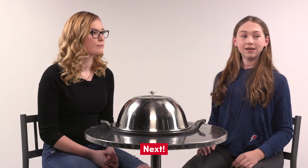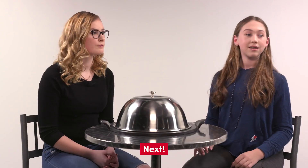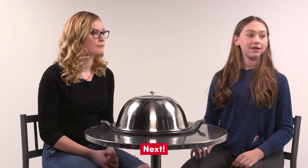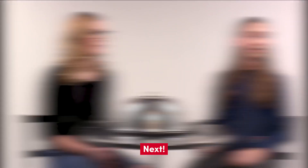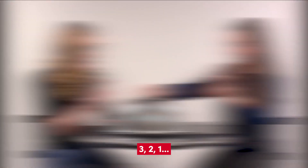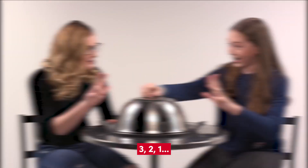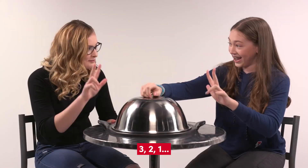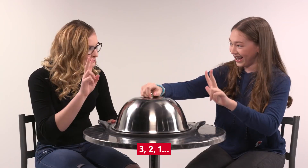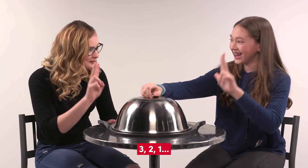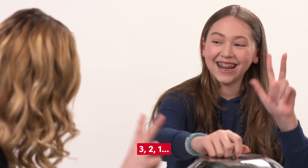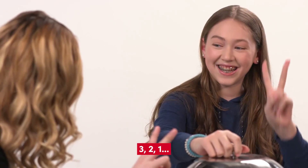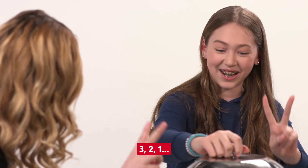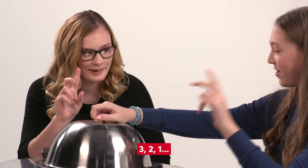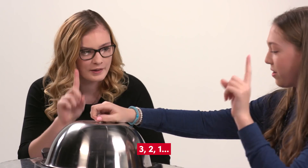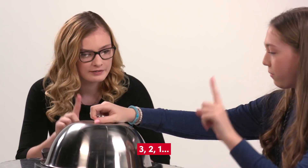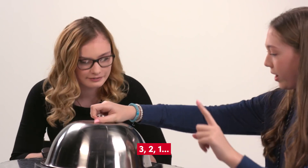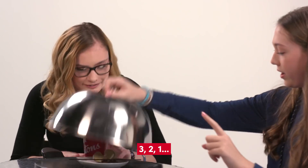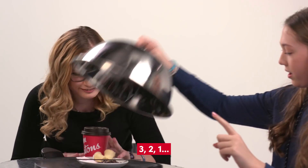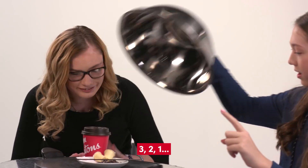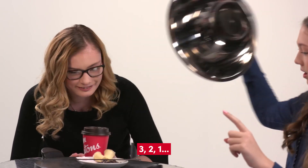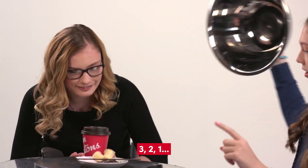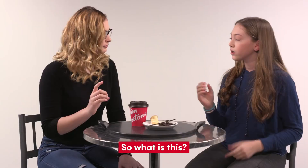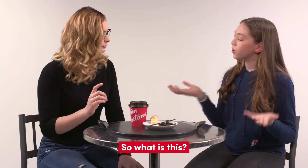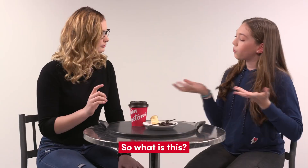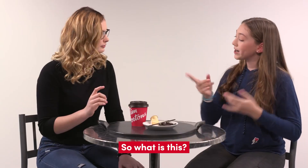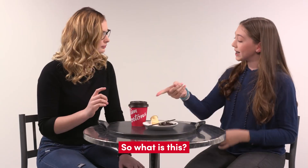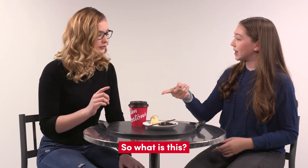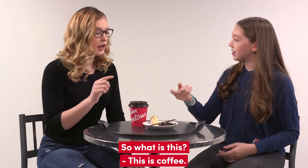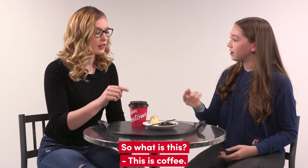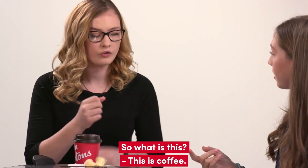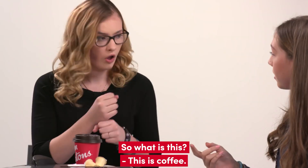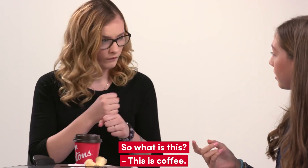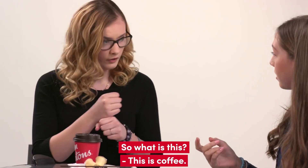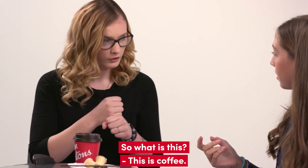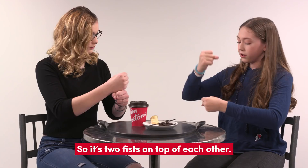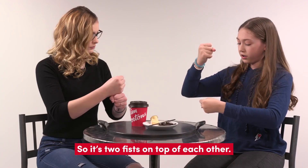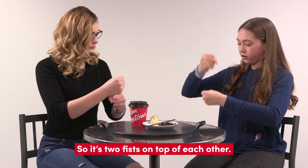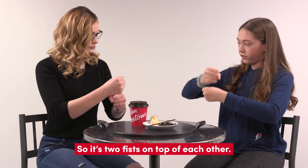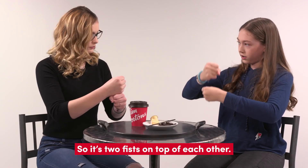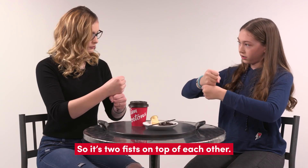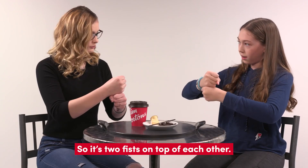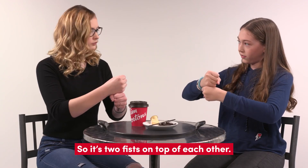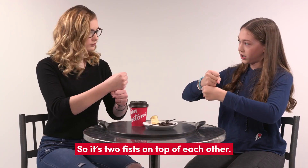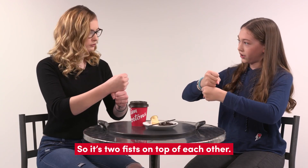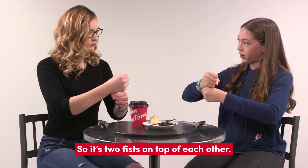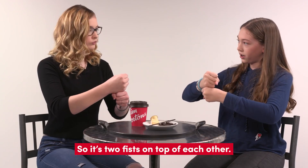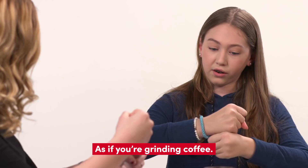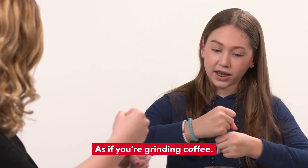Next. 3, 2, 1. So what is this? So it's two fists on top of each other, as if